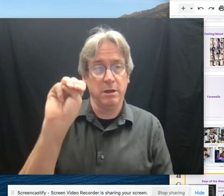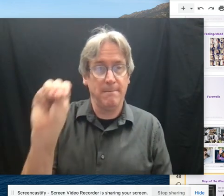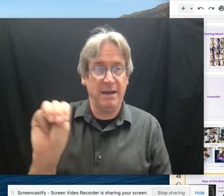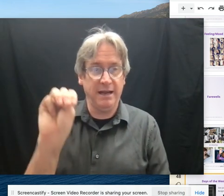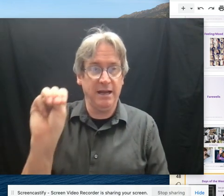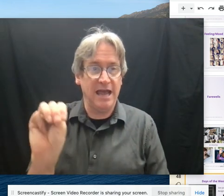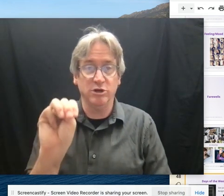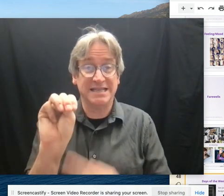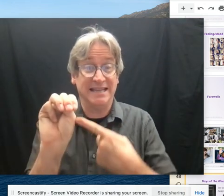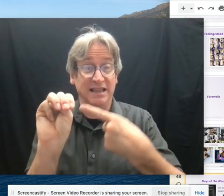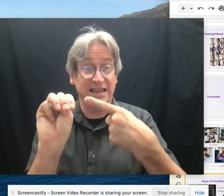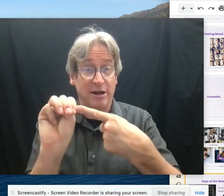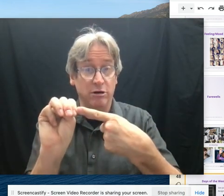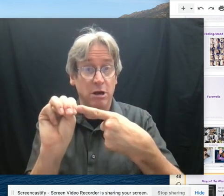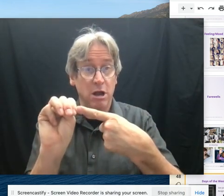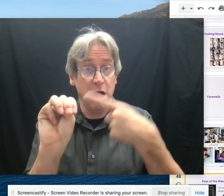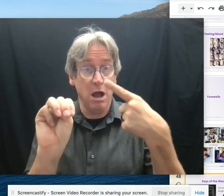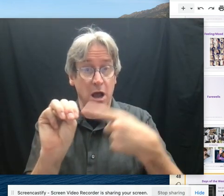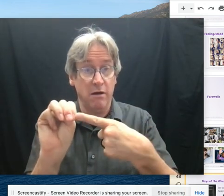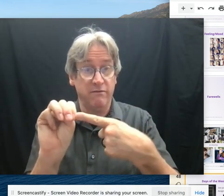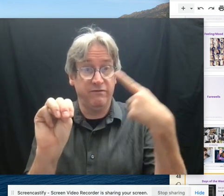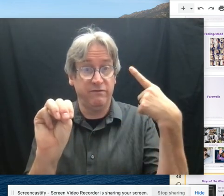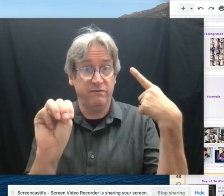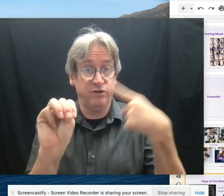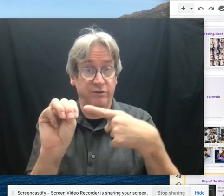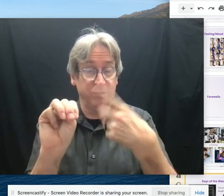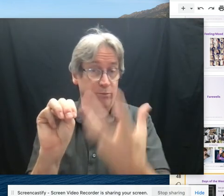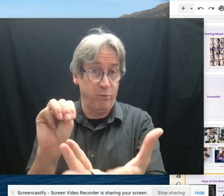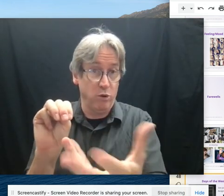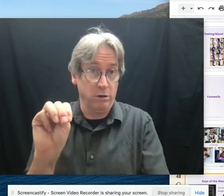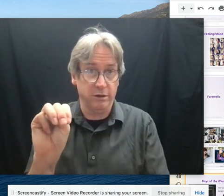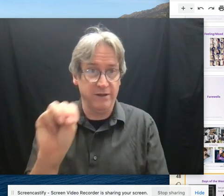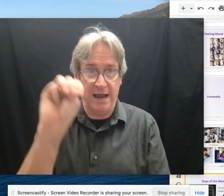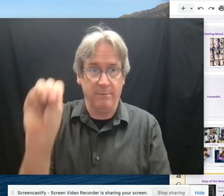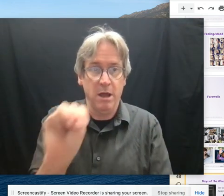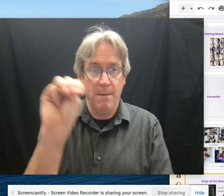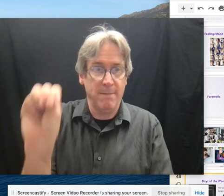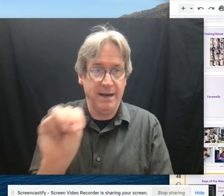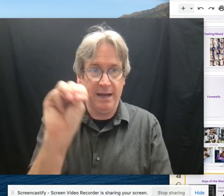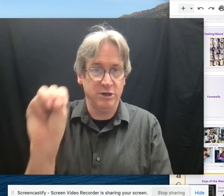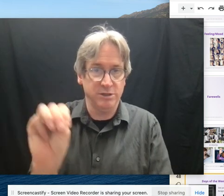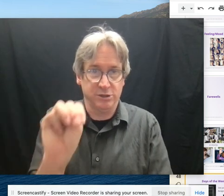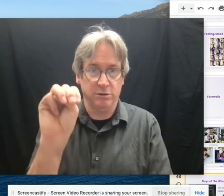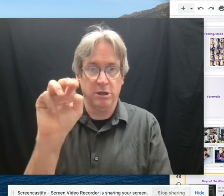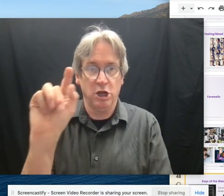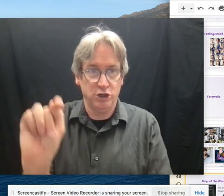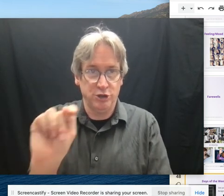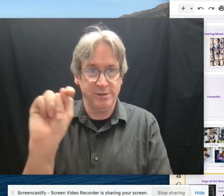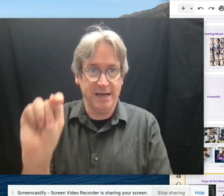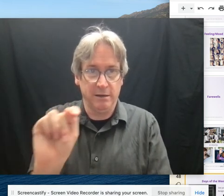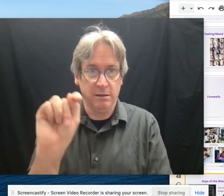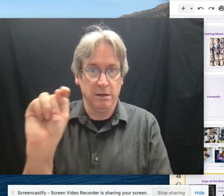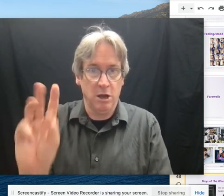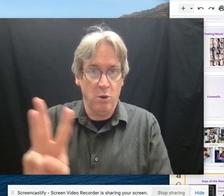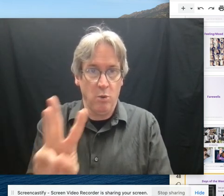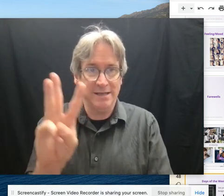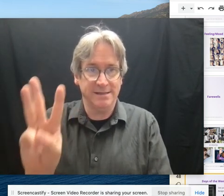forward, Monday, and you just take the letter of the word, the name, Monday, and do a circle.